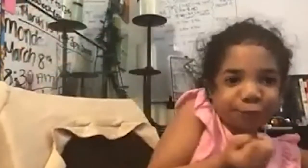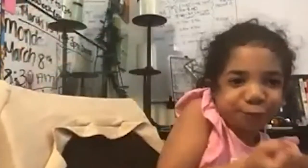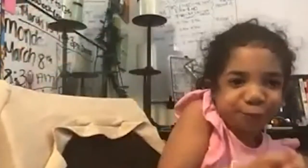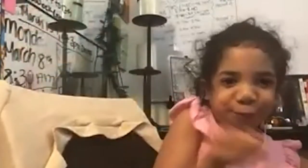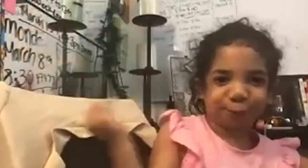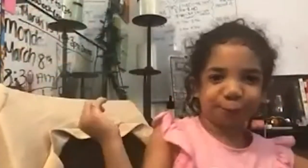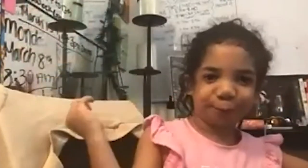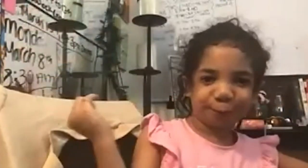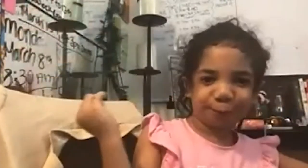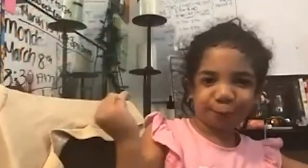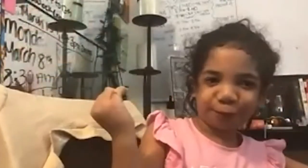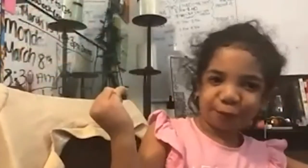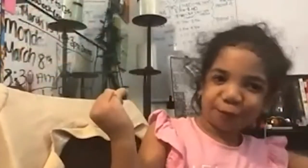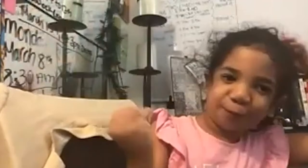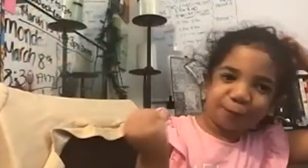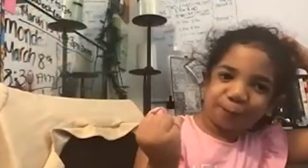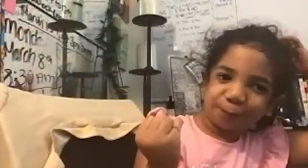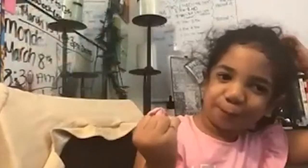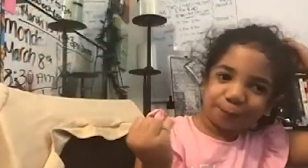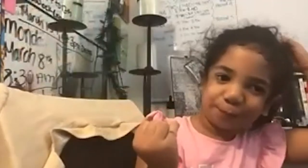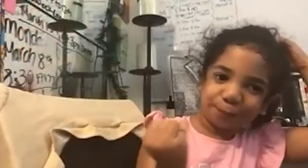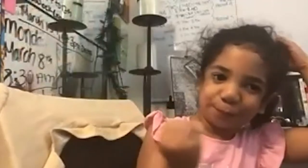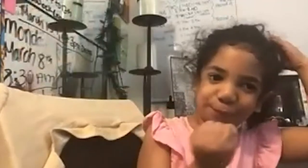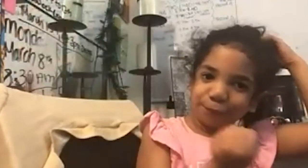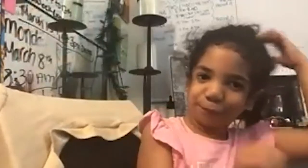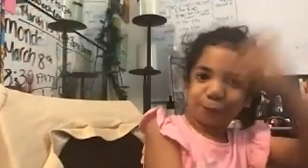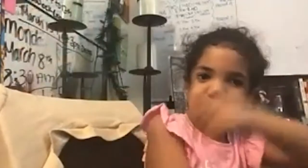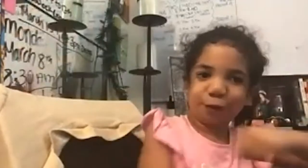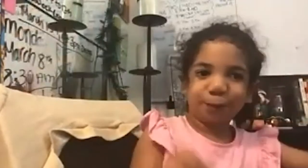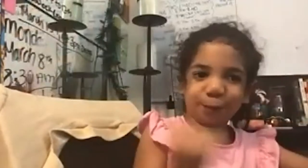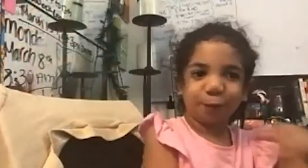tugging on the rope.